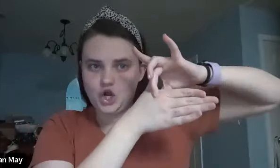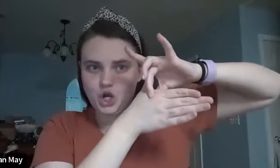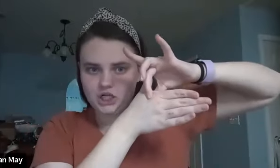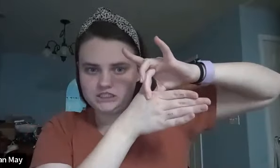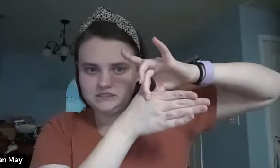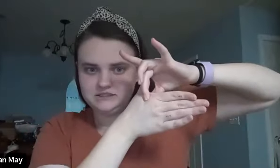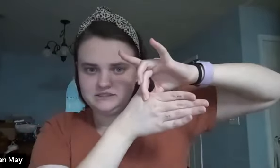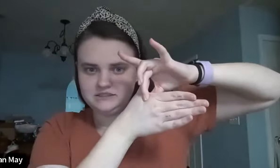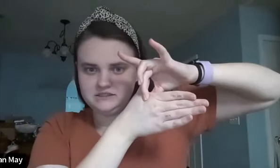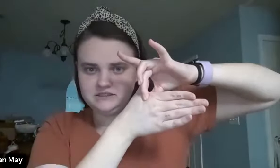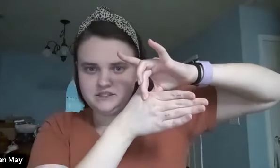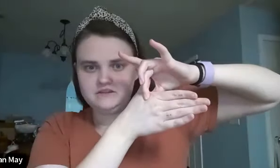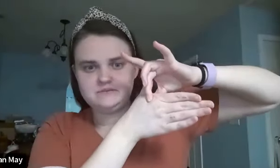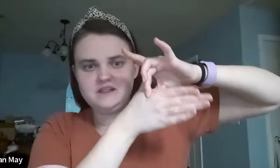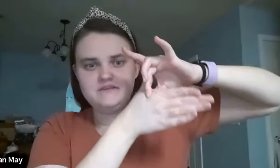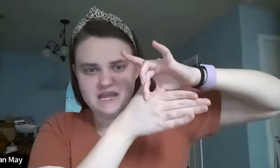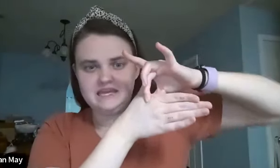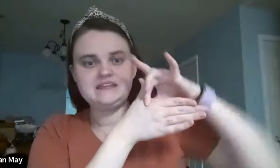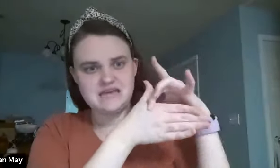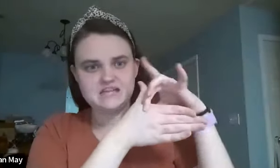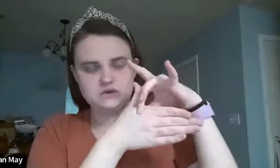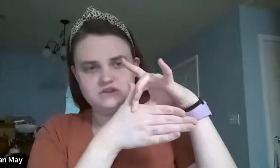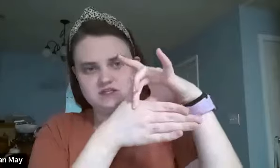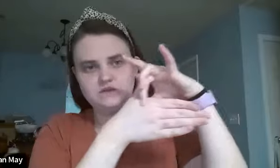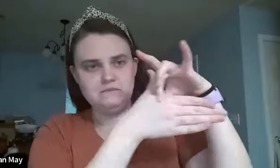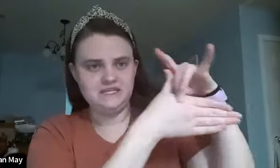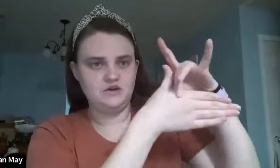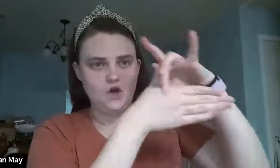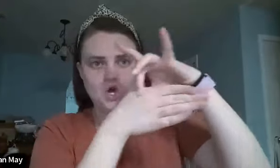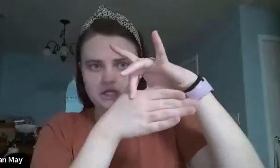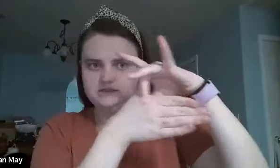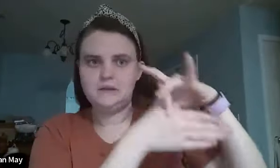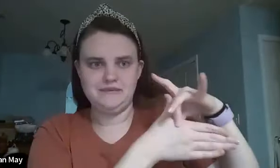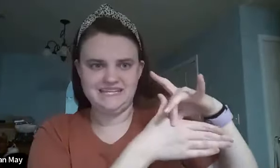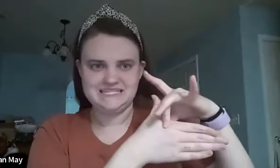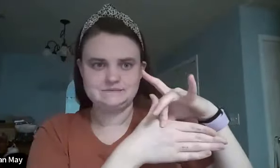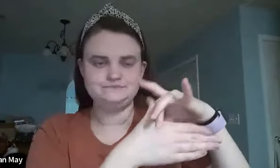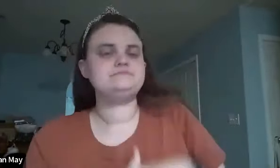hook. You know, they typically have it hanging. It's that sort of thing. So the meat's on the hook. Meat.